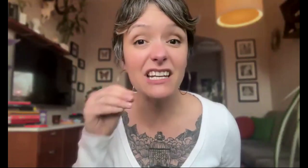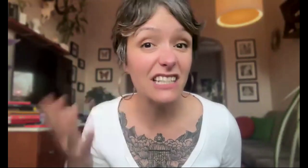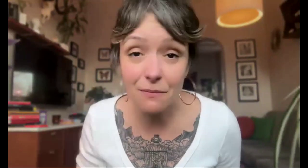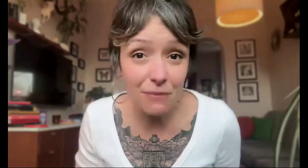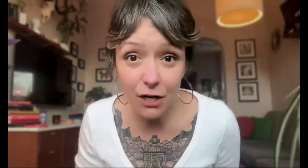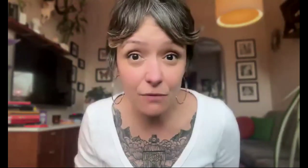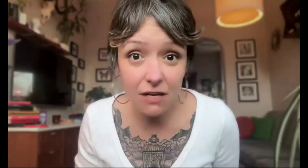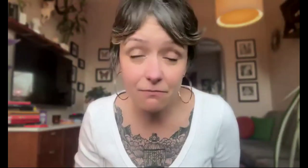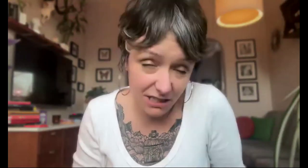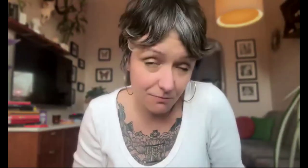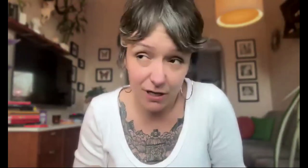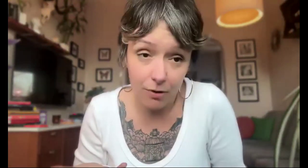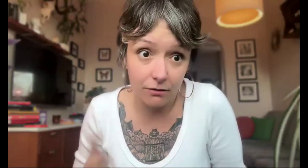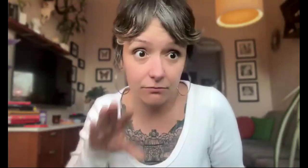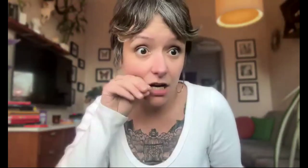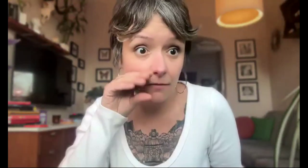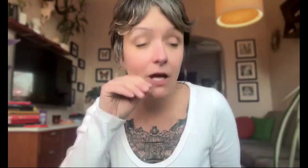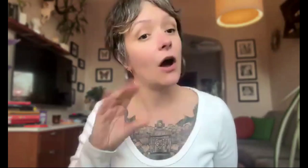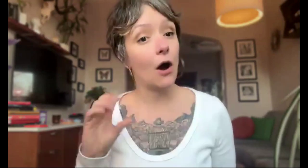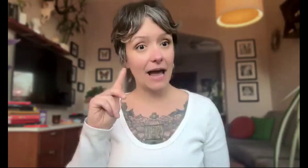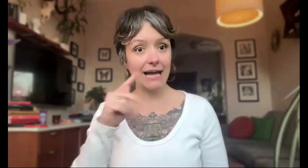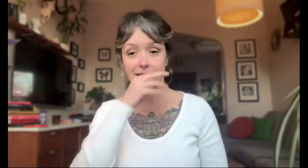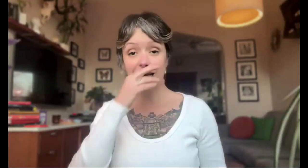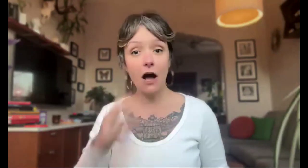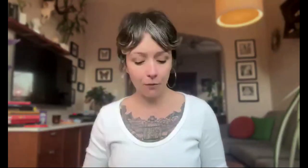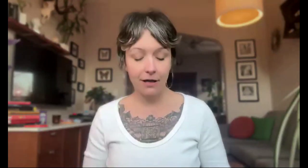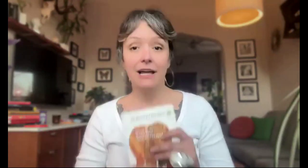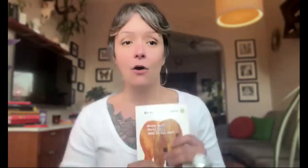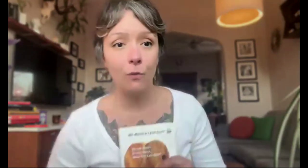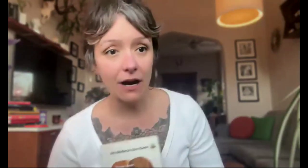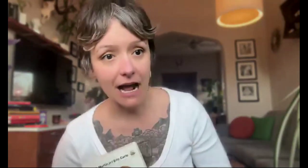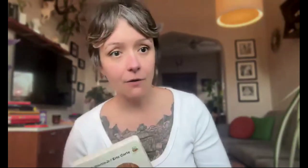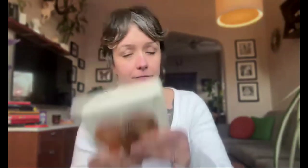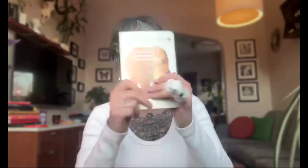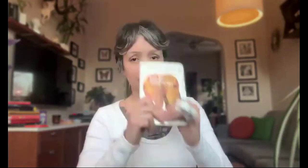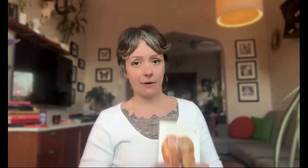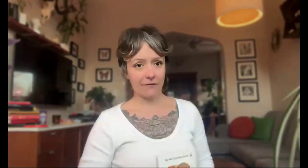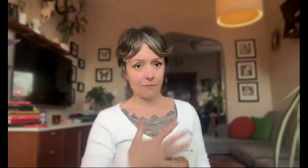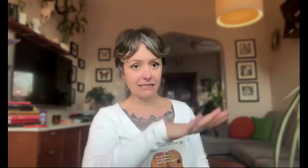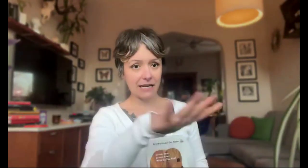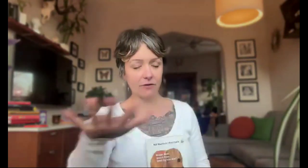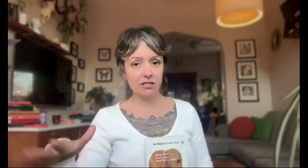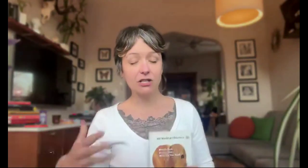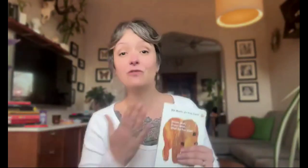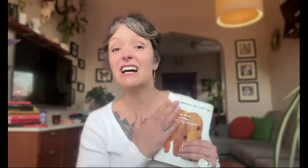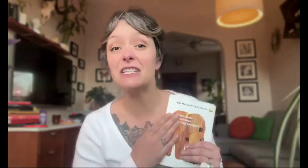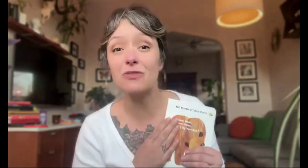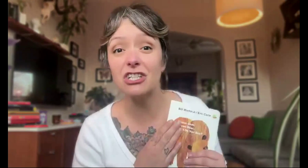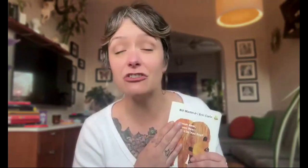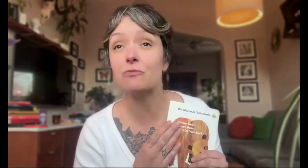because it's a bigger bird. Duck. Okay, so we are now we have our baseline information. You've done this with the children